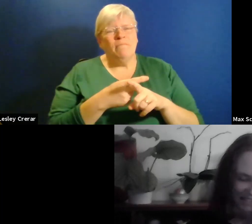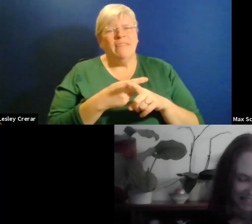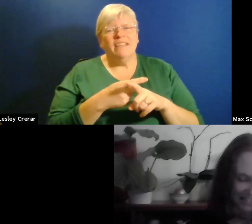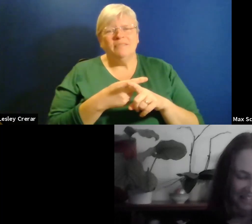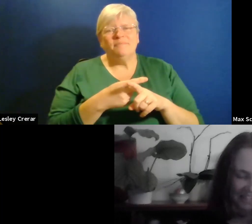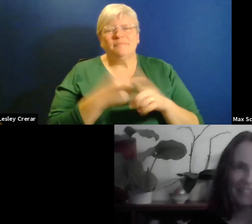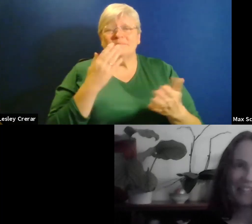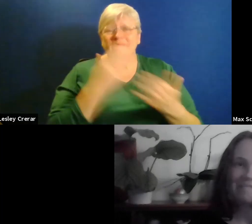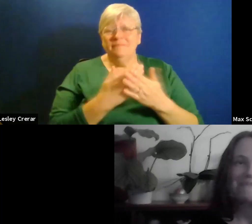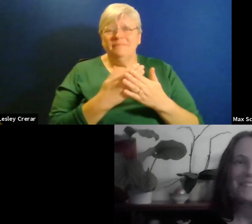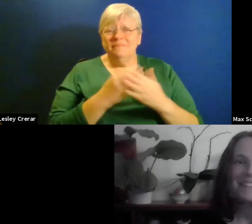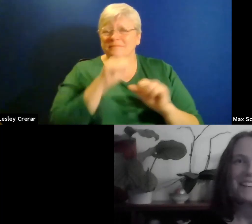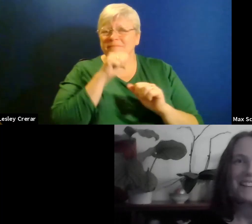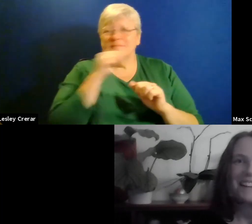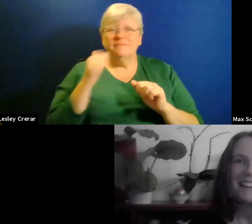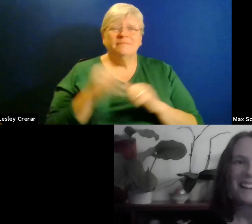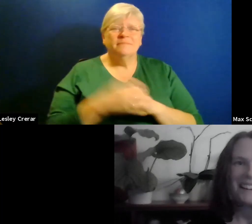That was really, really great.